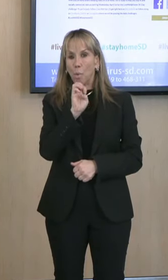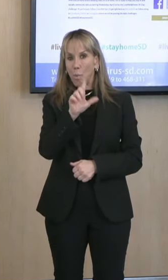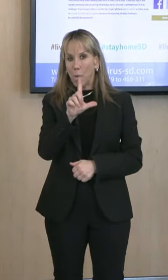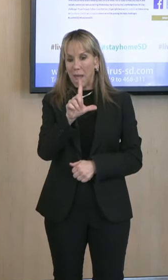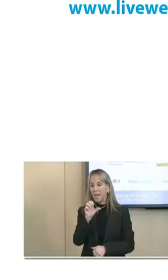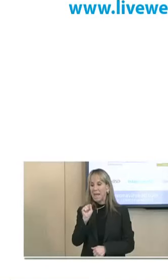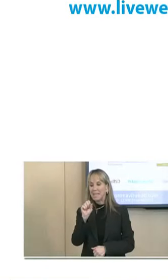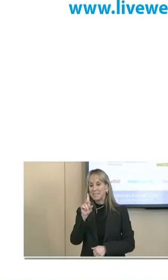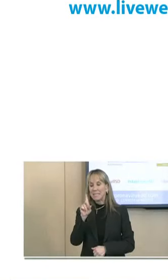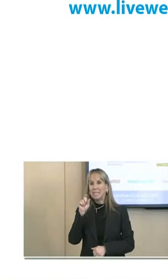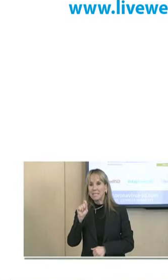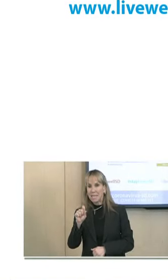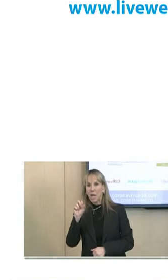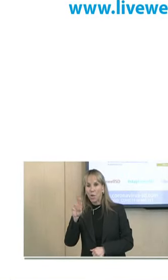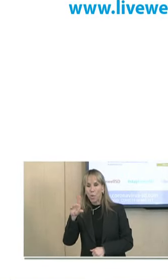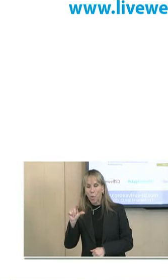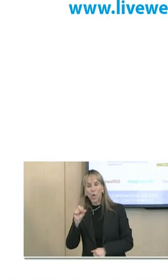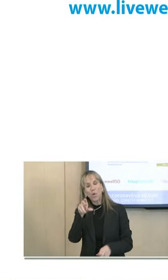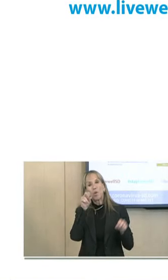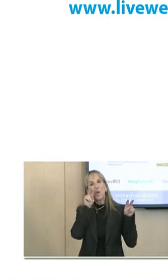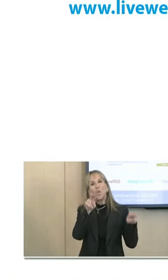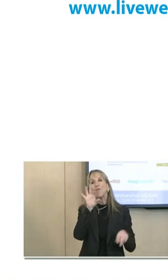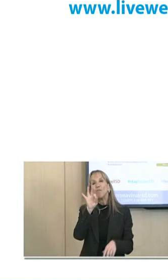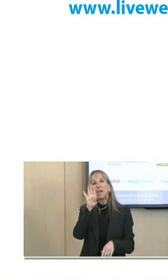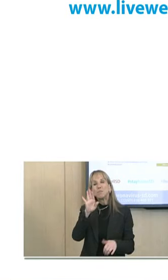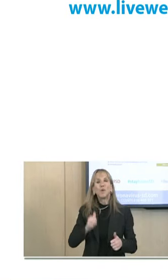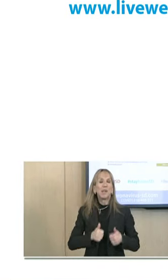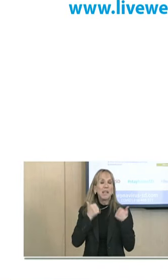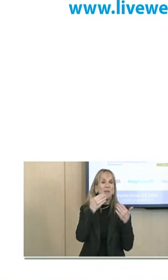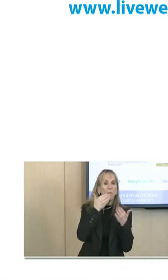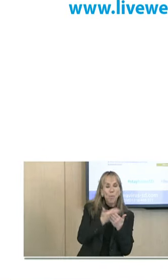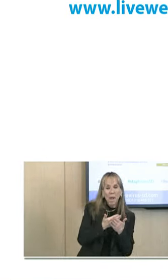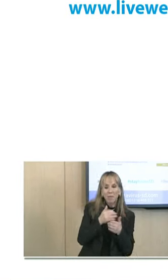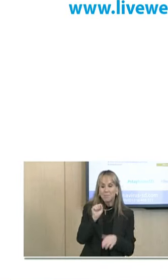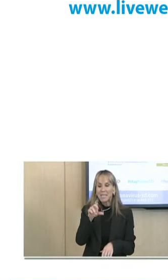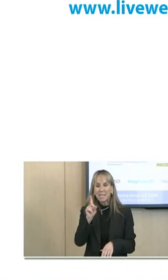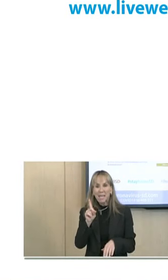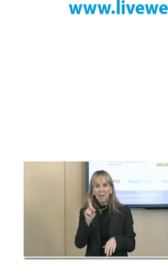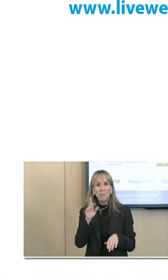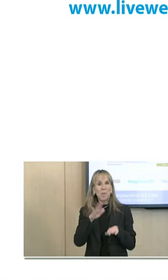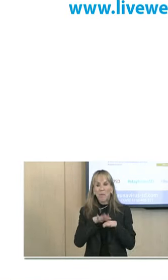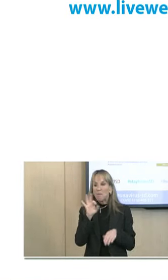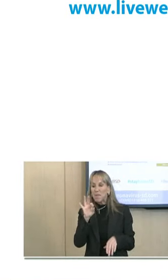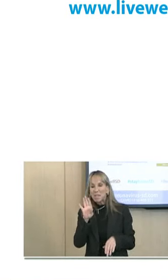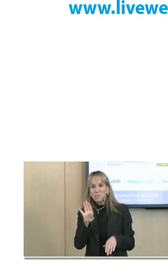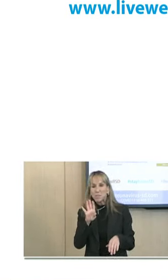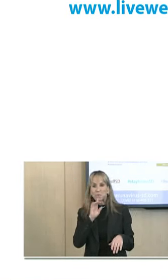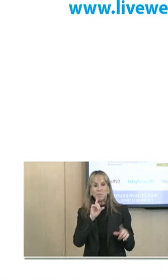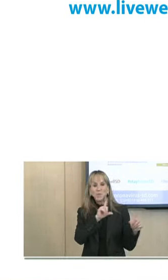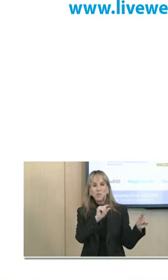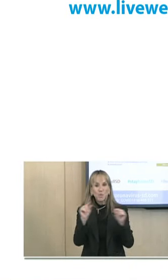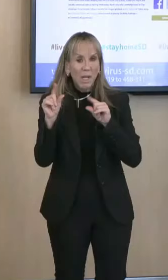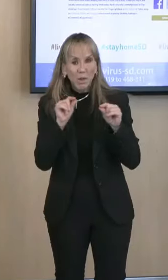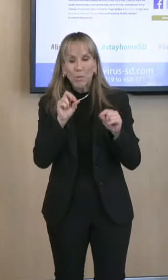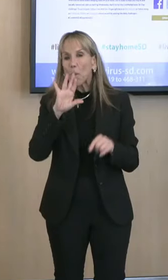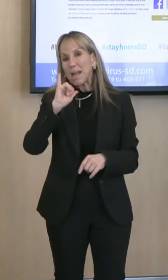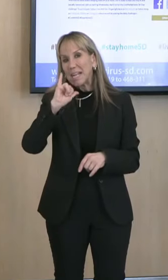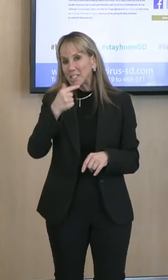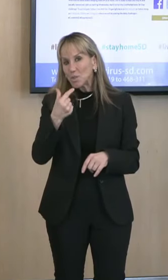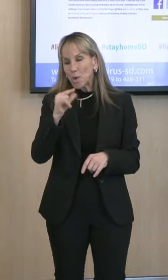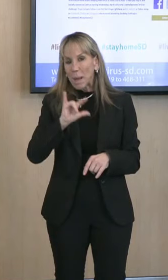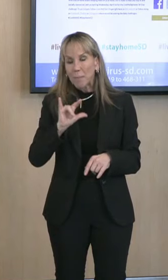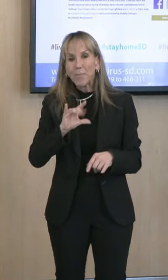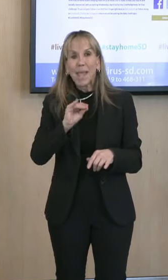livewellsd.org or follow Live Well San Diego on Facebook, Twitter, or Instagram. And again, as